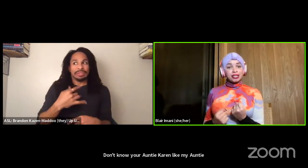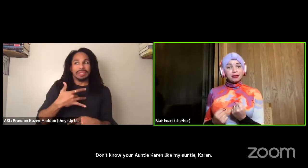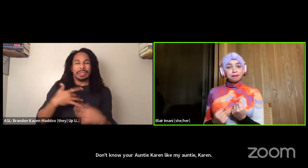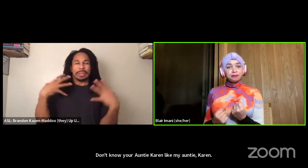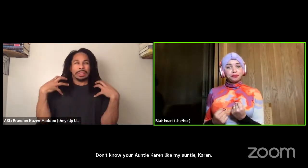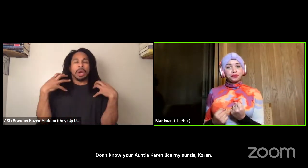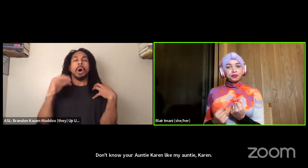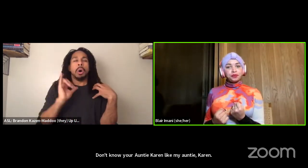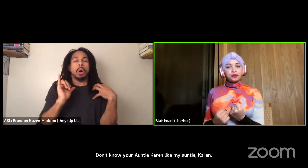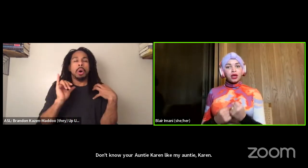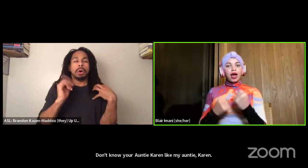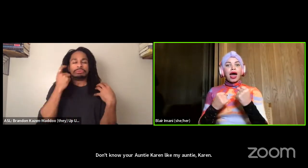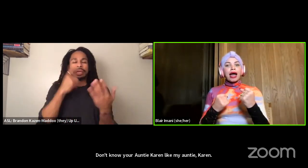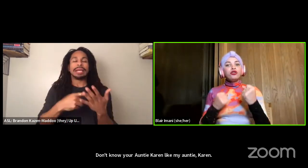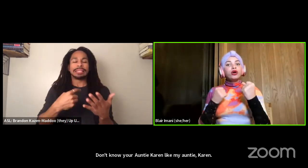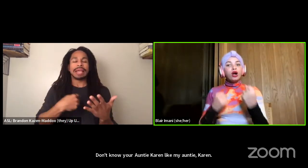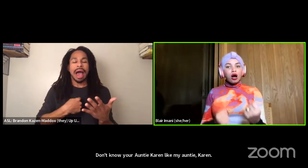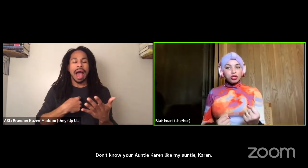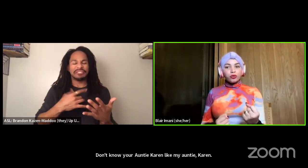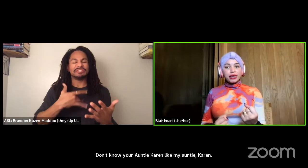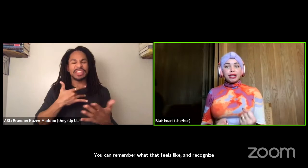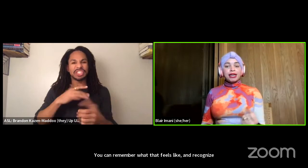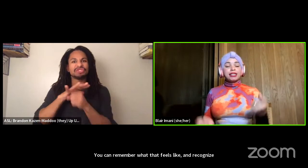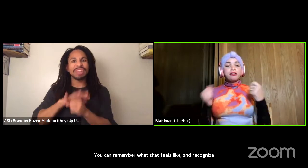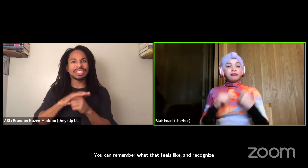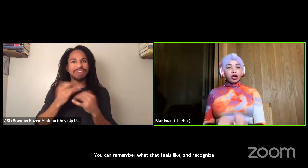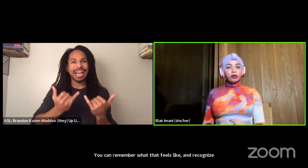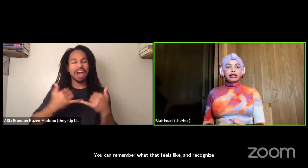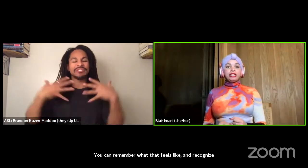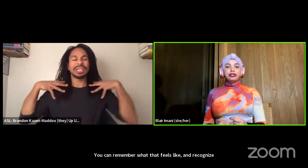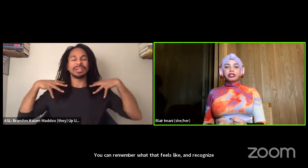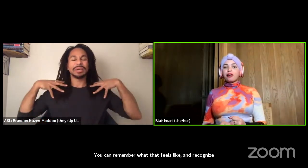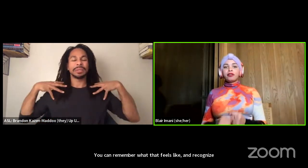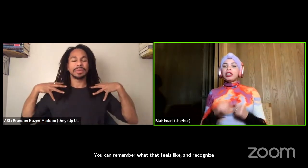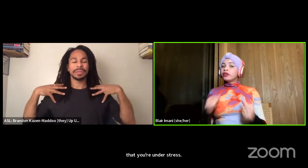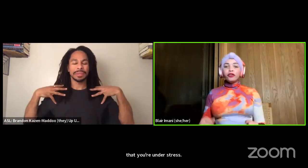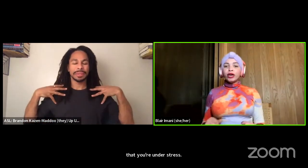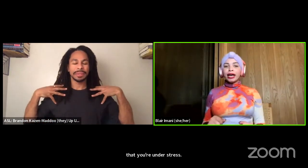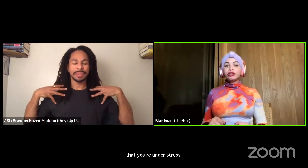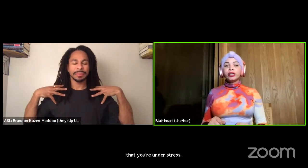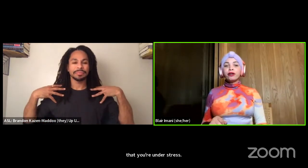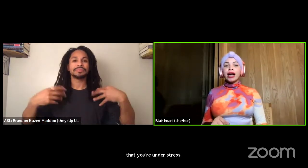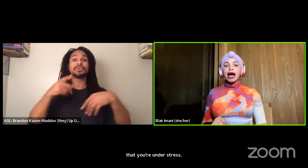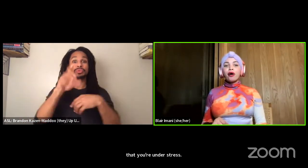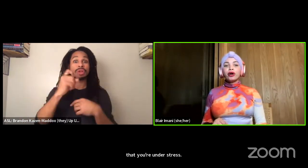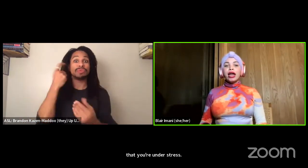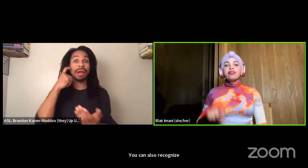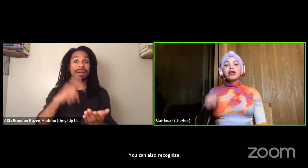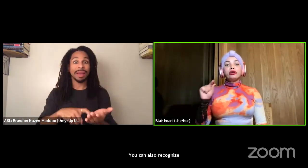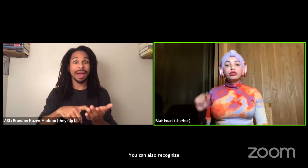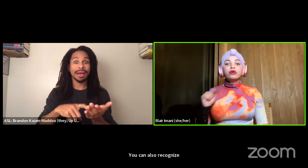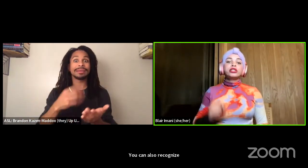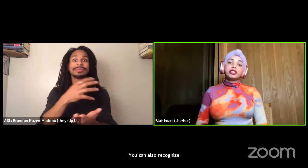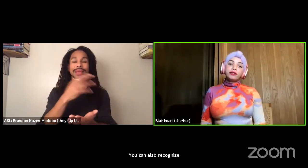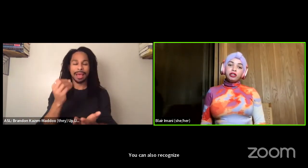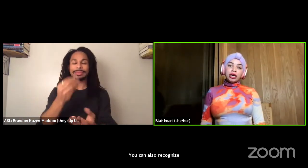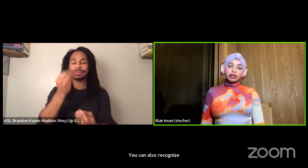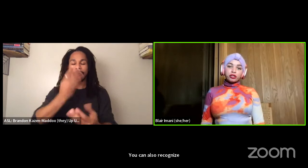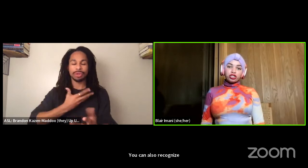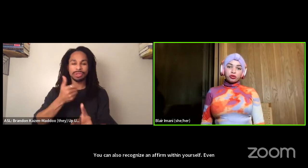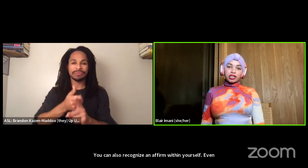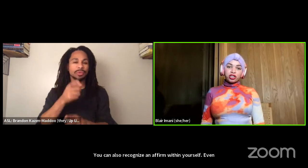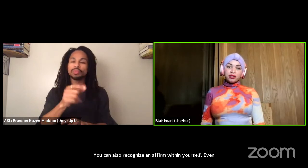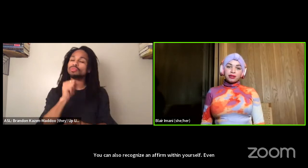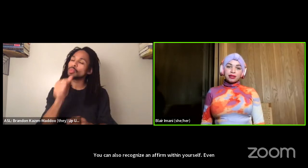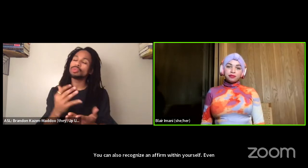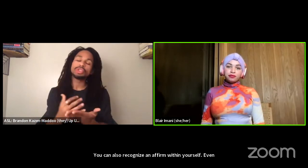under stress. You can also recognize and affirm within yourself, even if you can't do it out loud, that you don't deserve to be